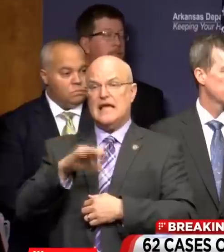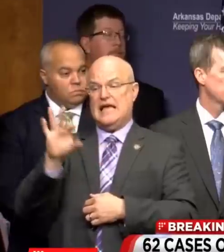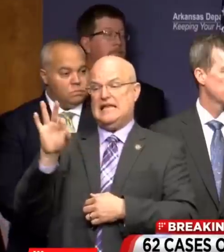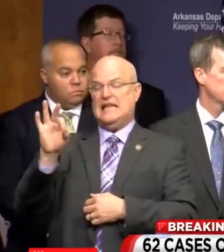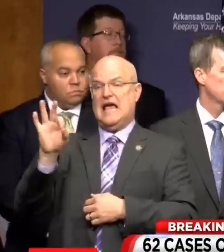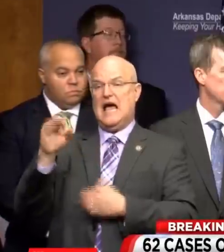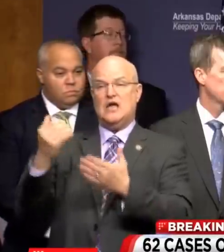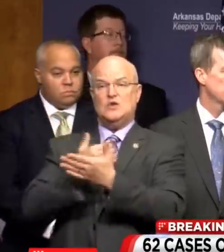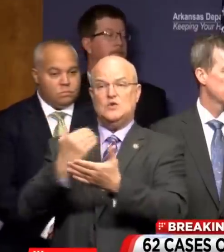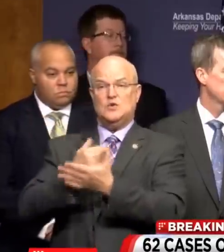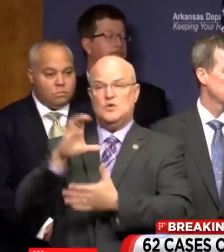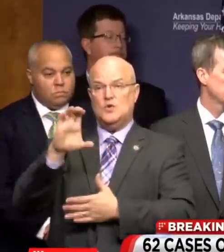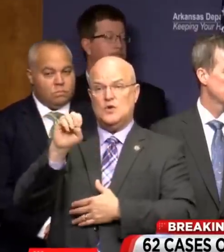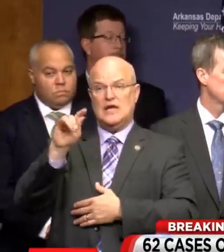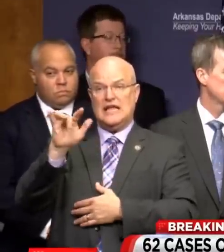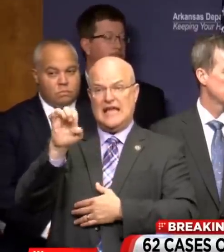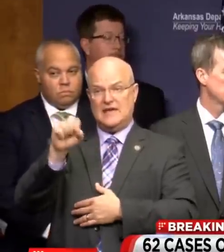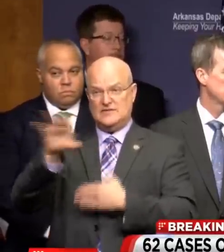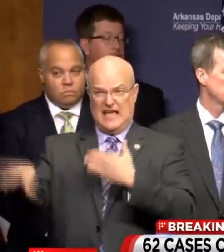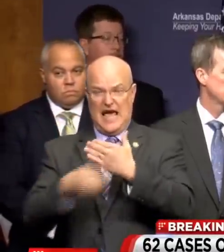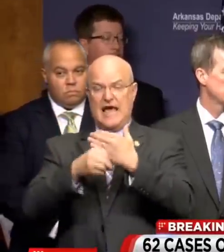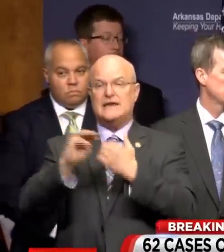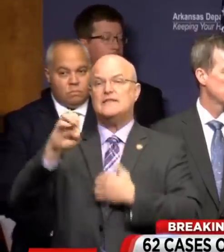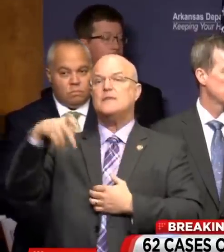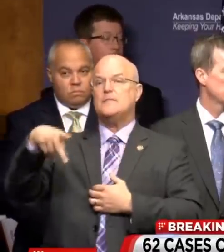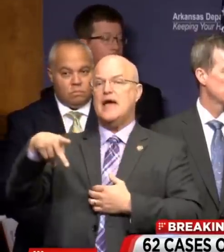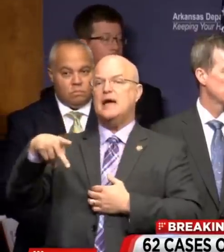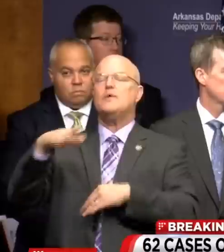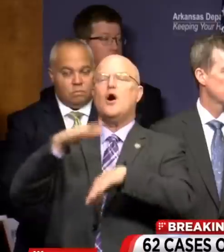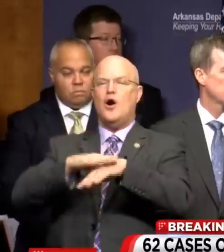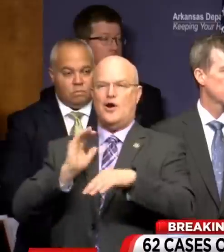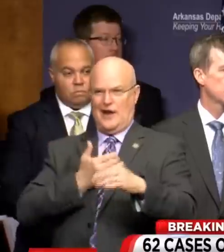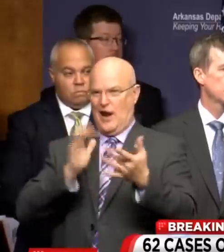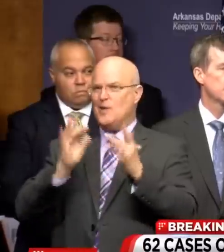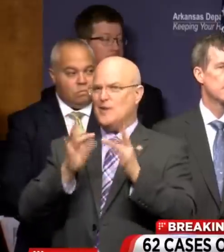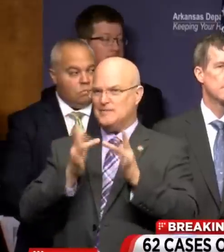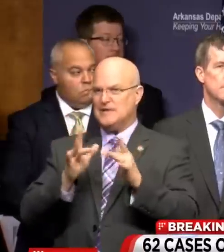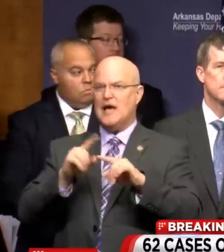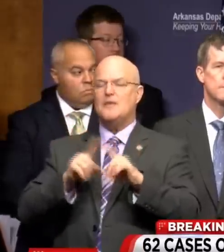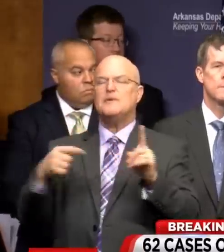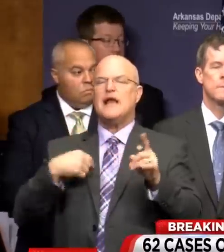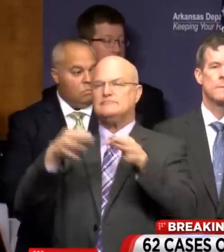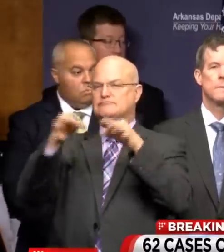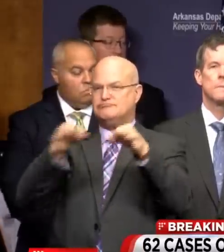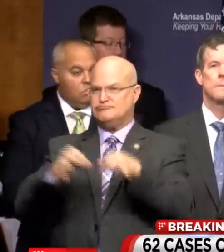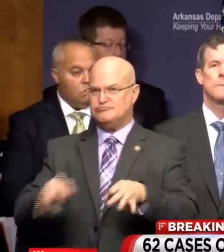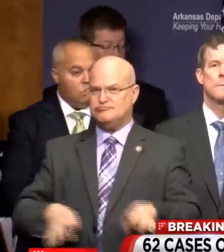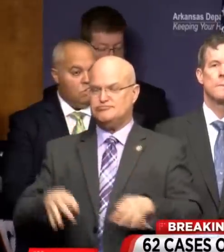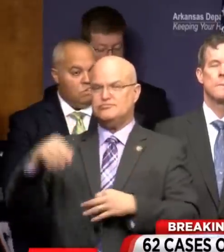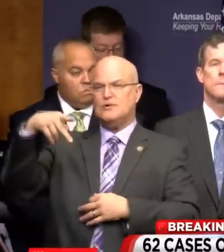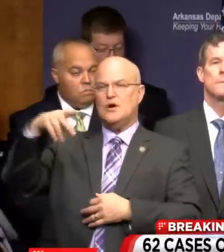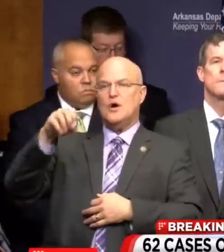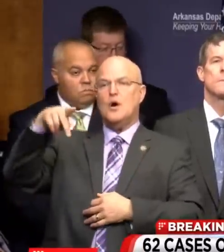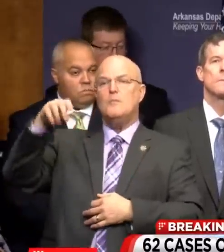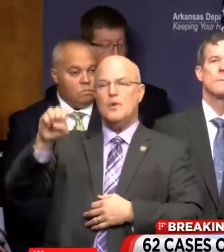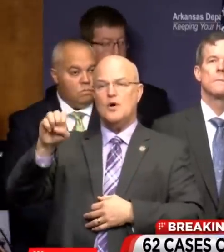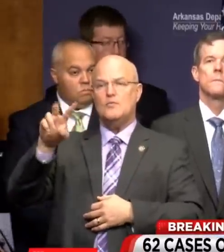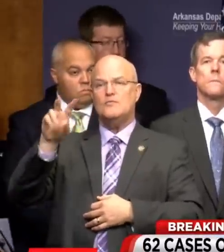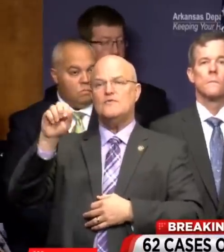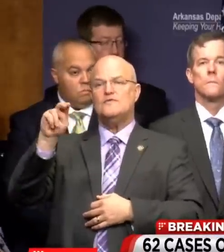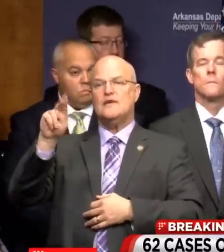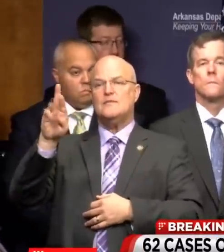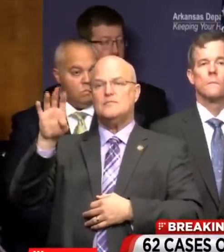new counties that are added to our map are available on our website, but I'll just go through them. Pope County, Van